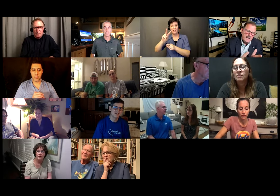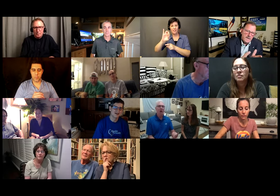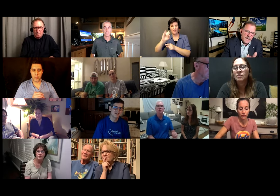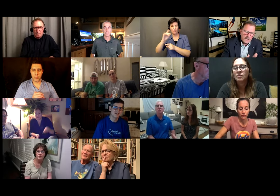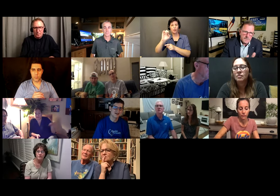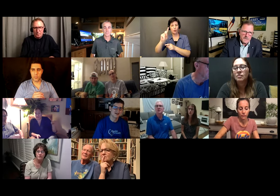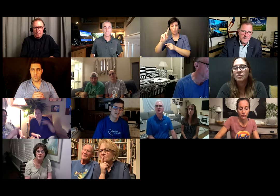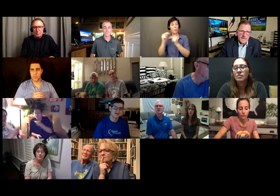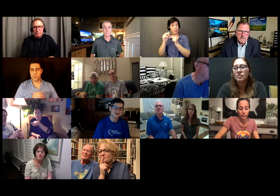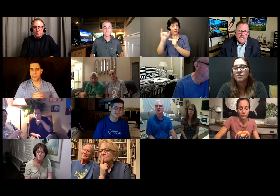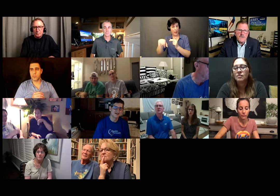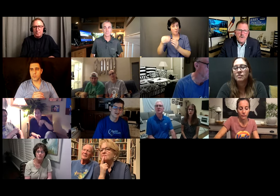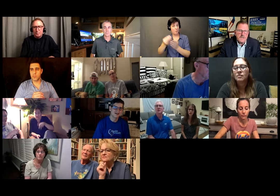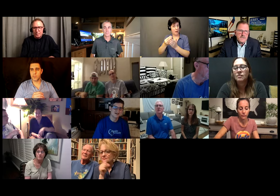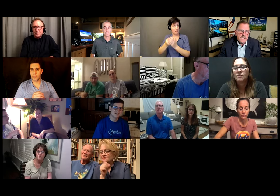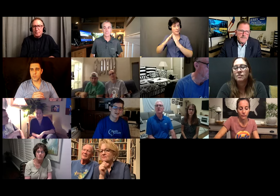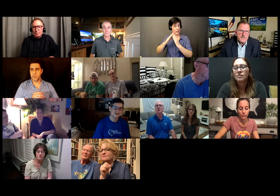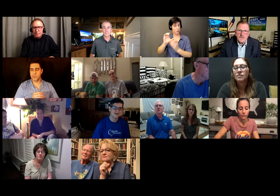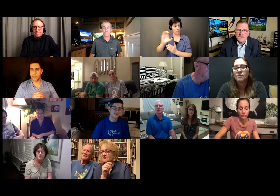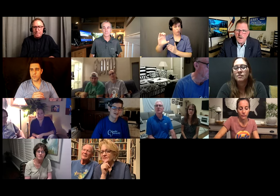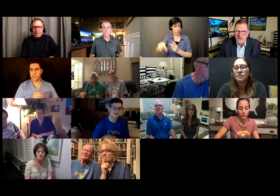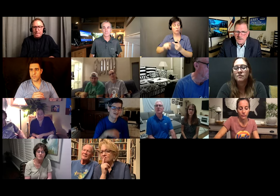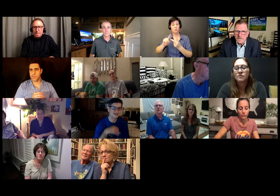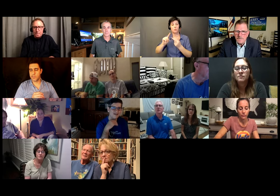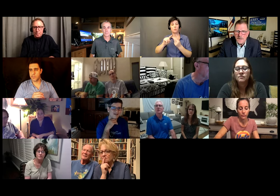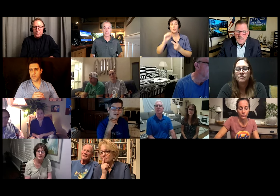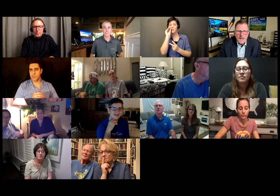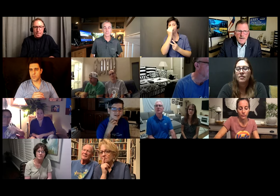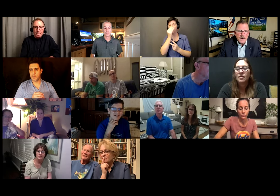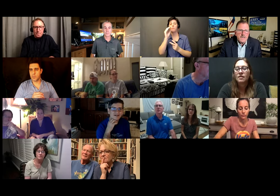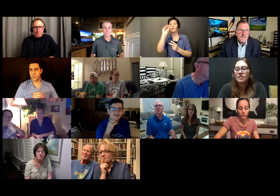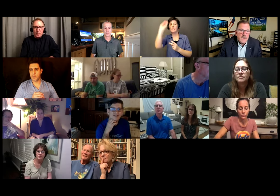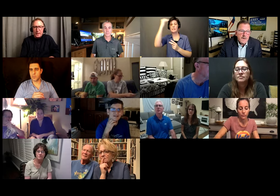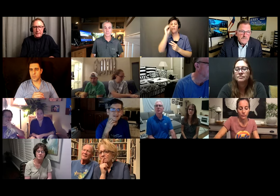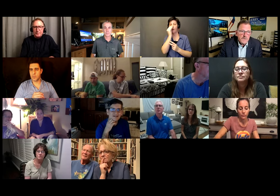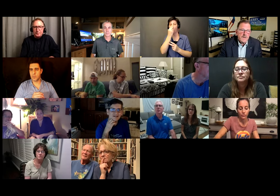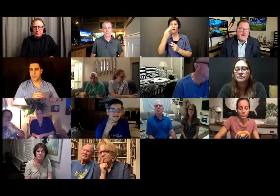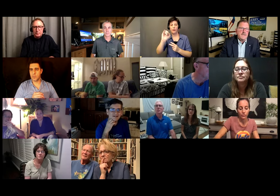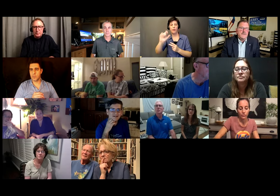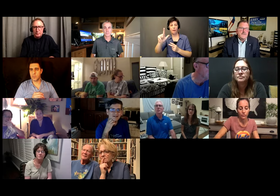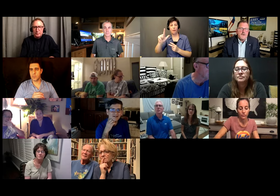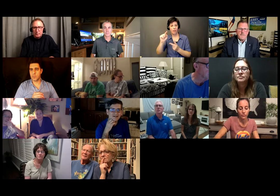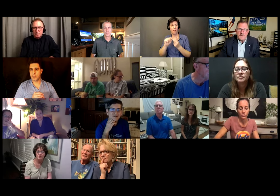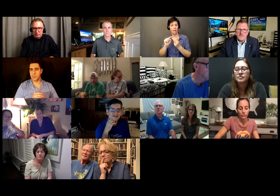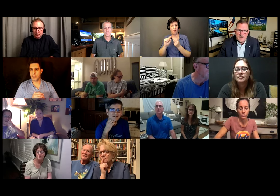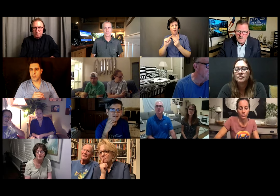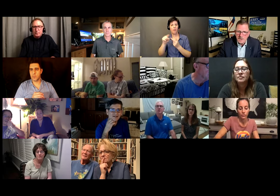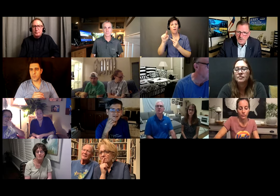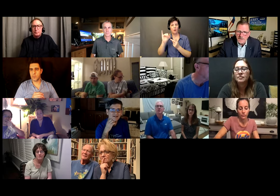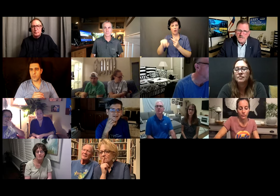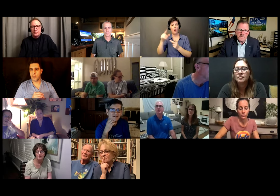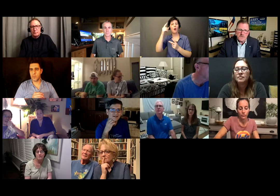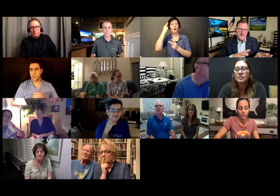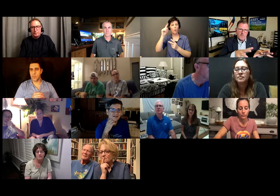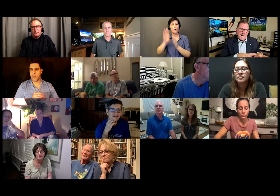then we also put some of that money towards Sunflower Hill. Sunflower Hill is a developmentally disabled